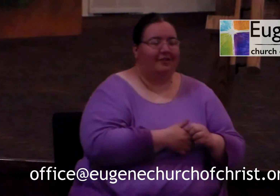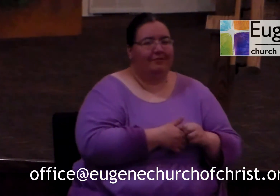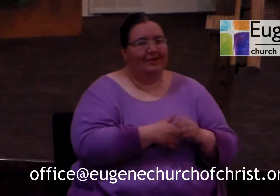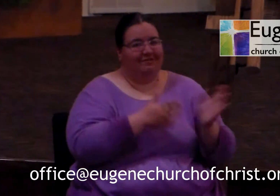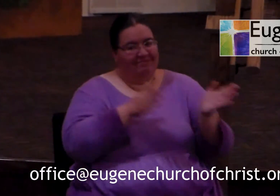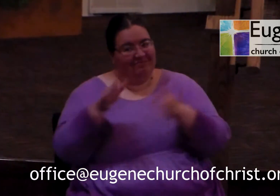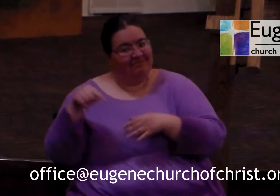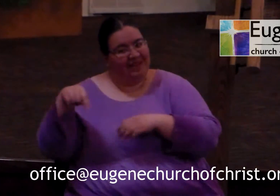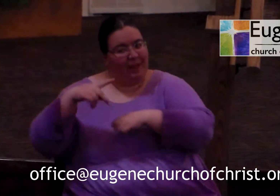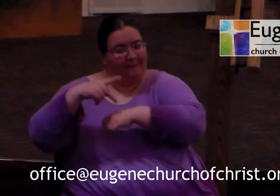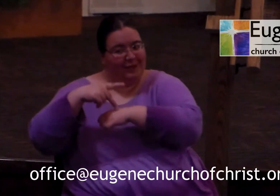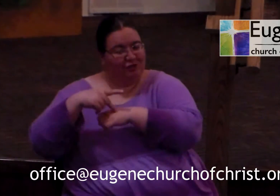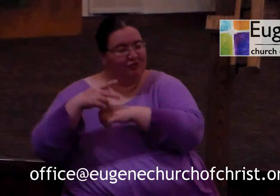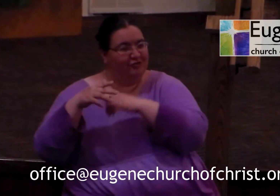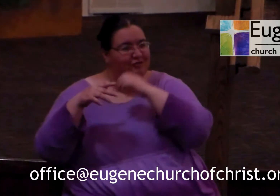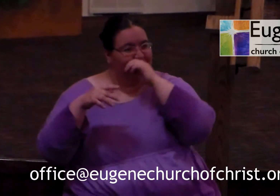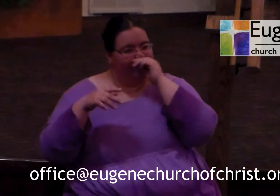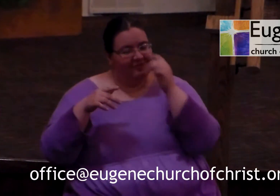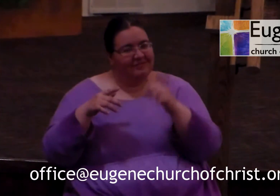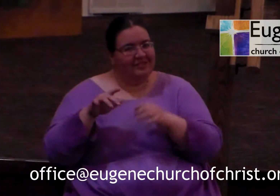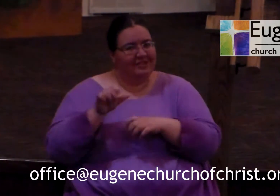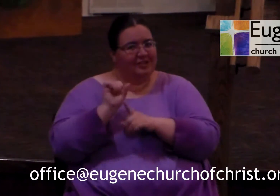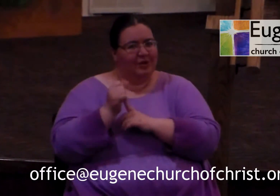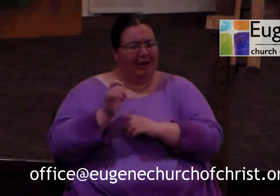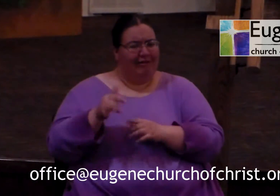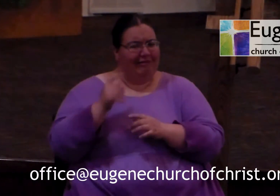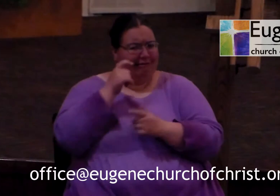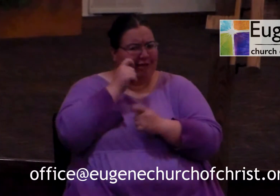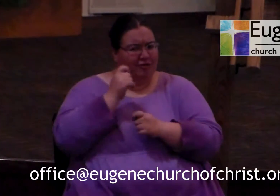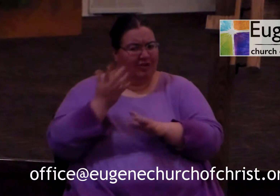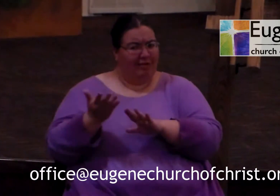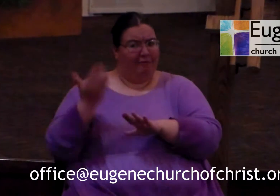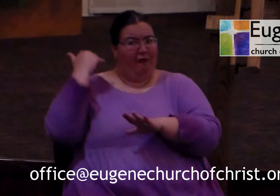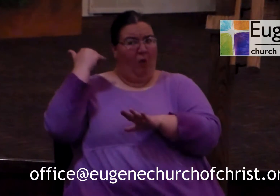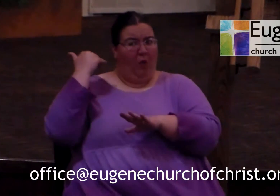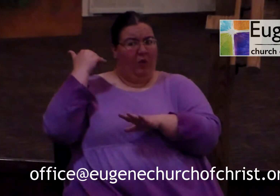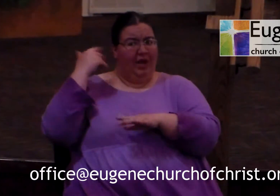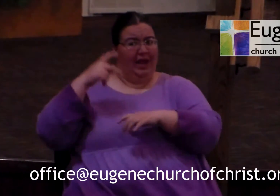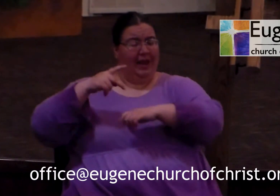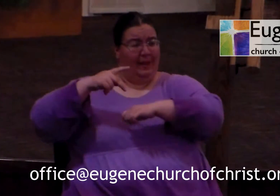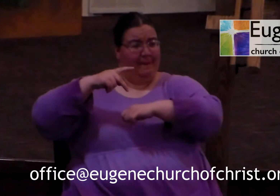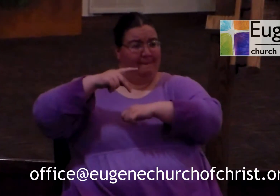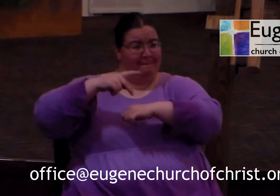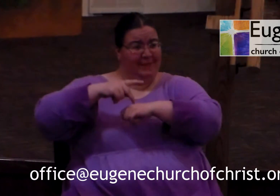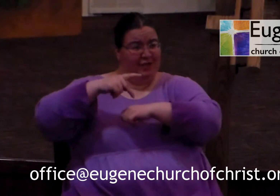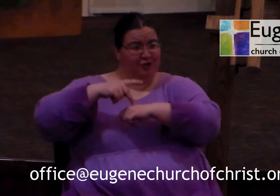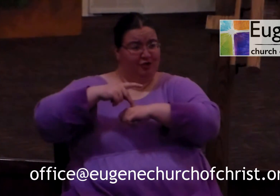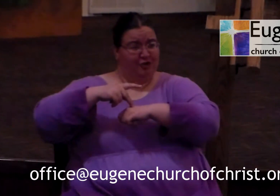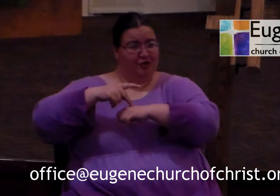that confession, the church is built. He's just seen that guy taken into custody after being betrayed by one of